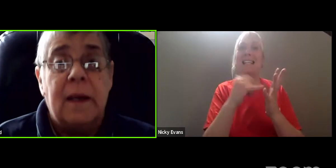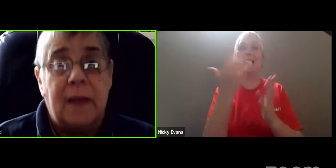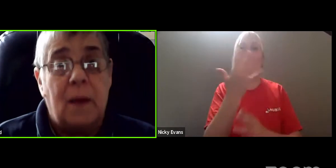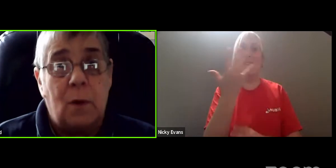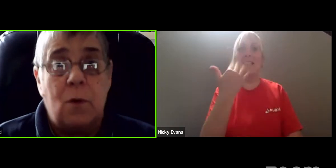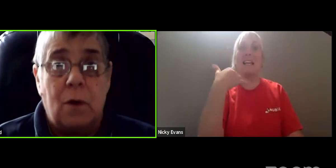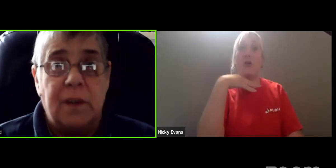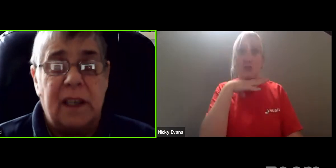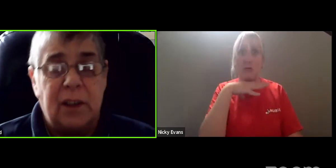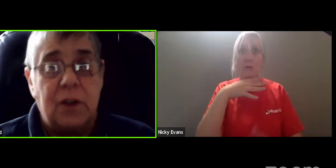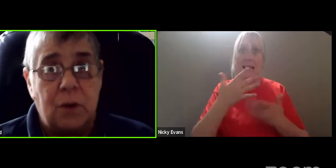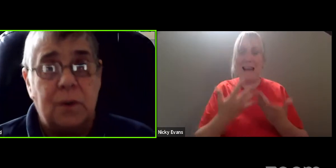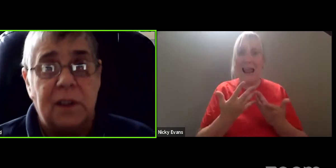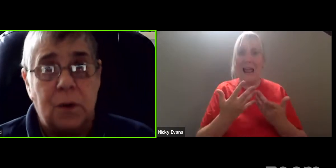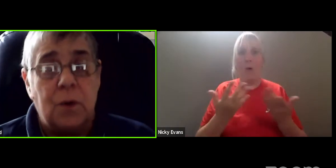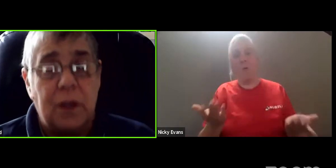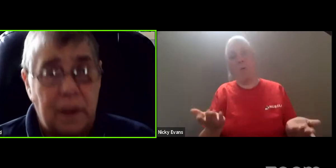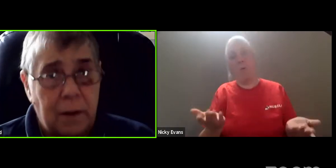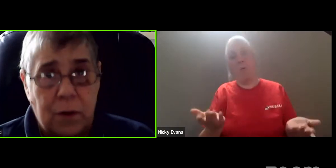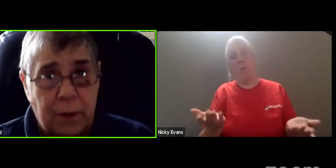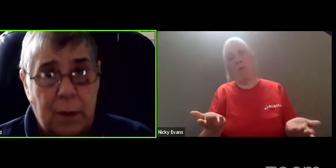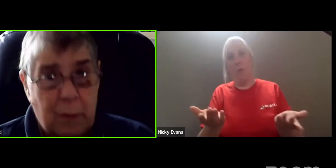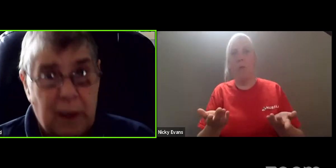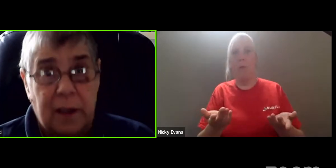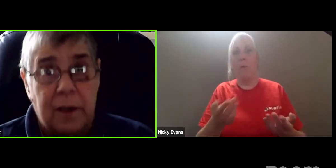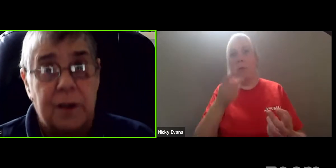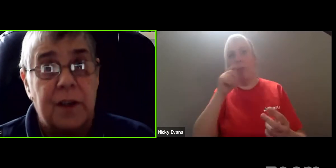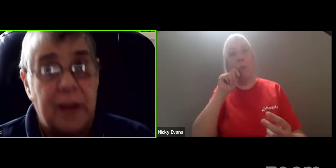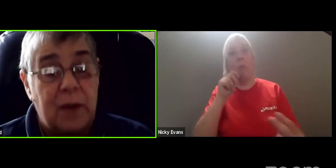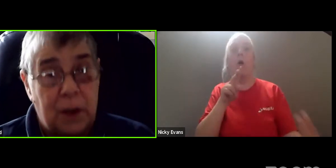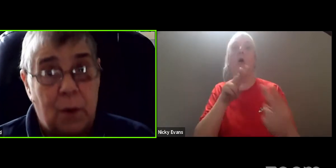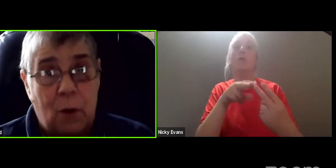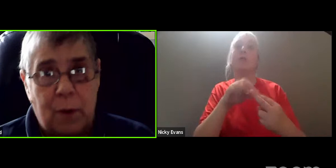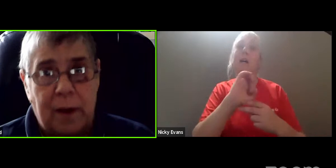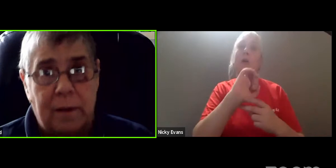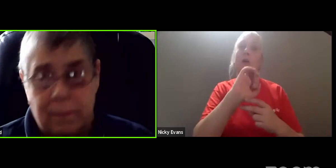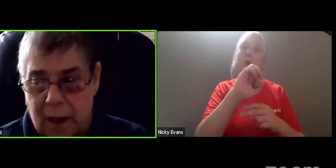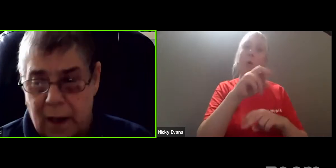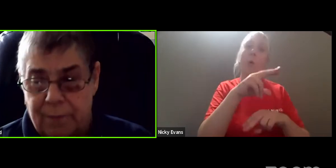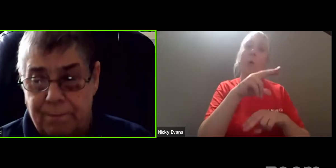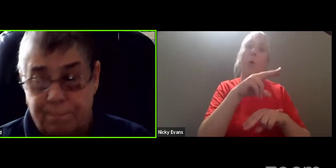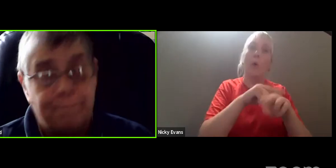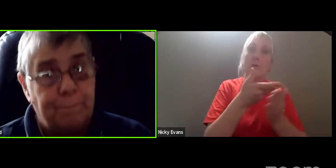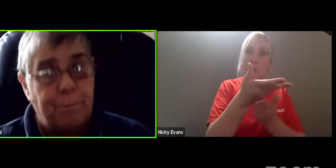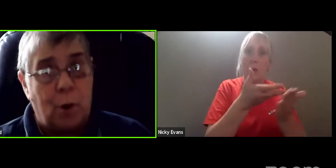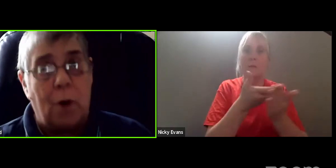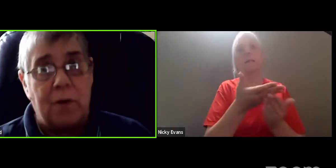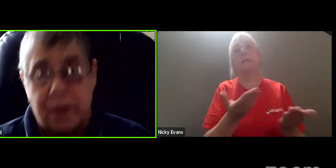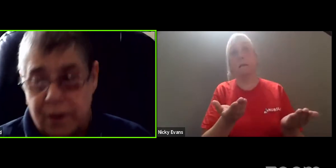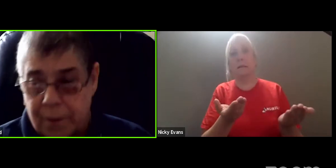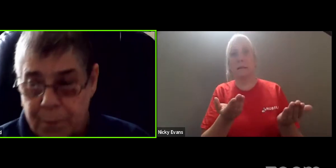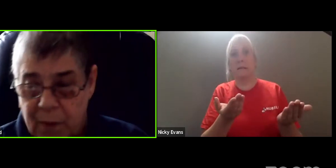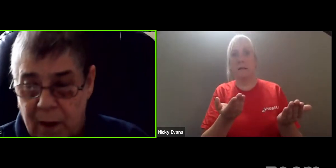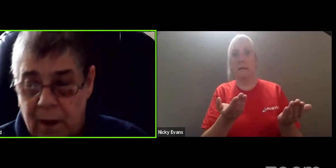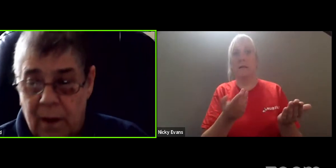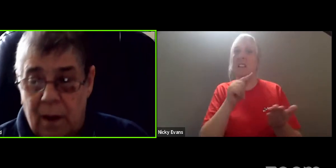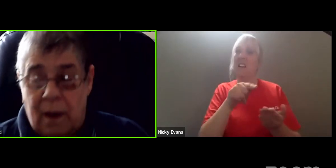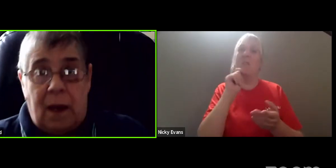upon that they will contact your consultant or your middle nurse, and you will be prioritised.